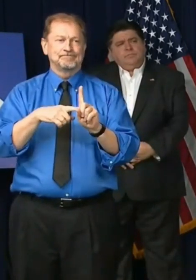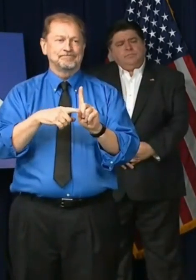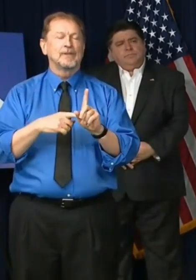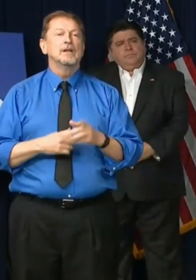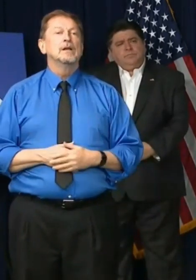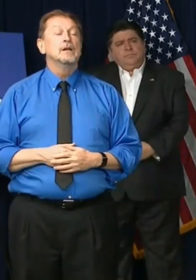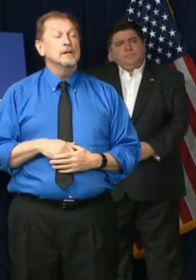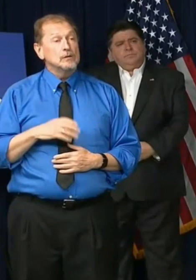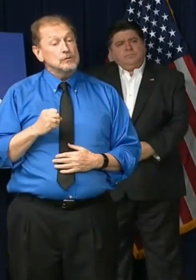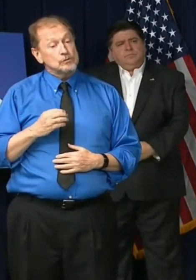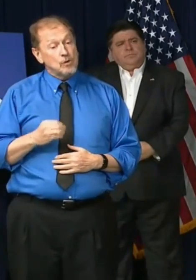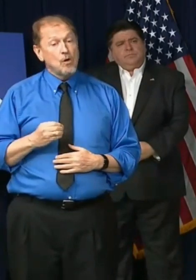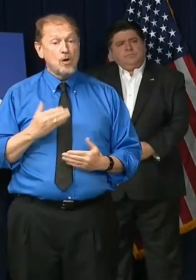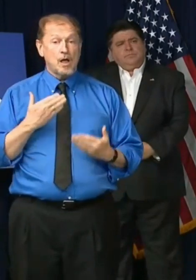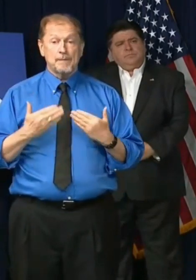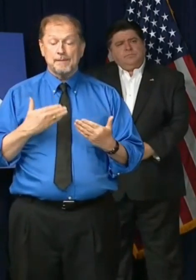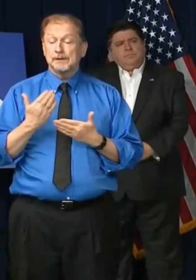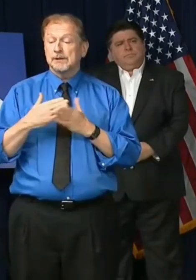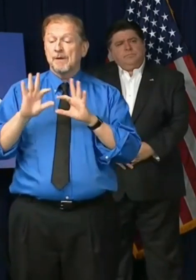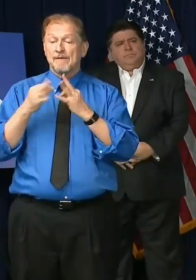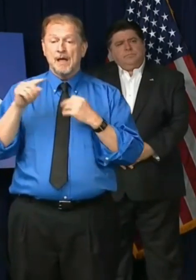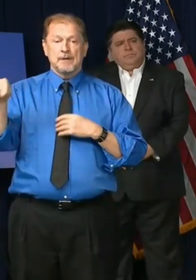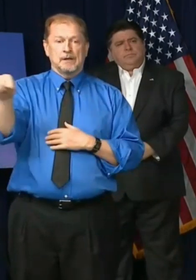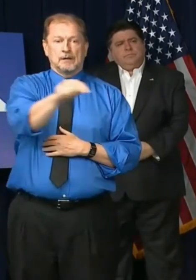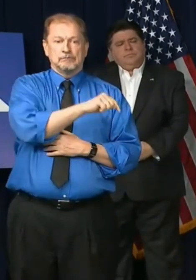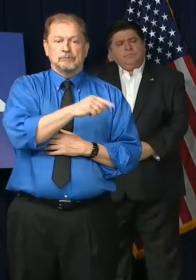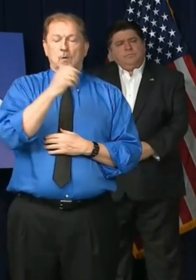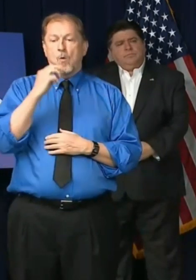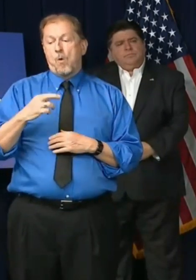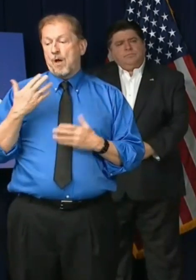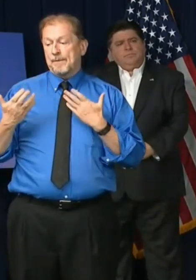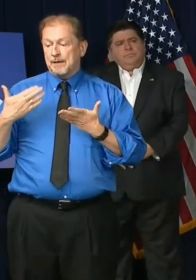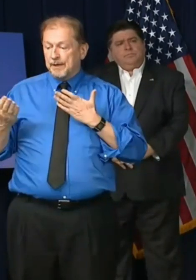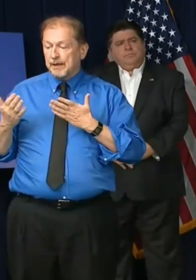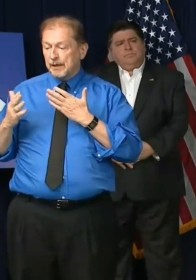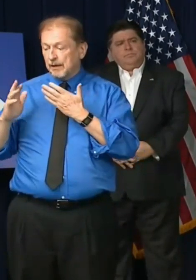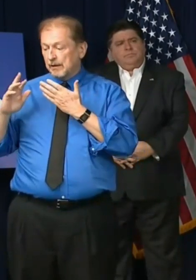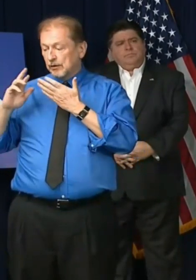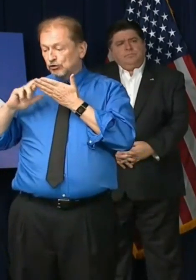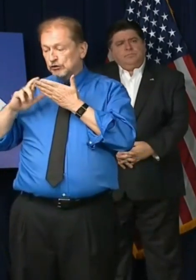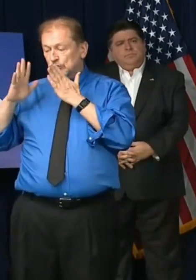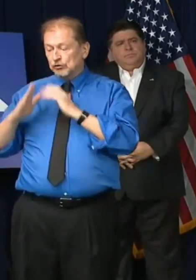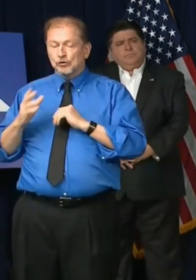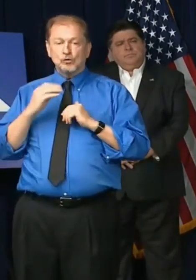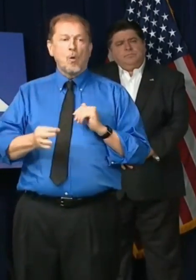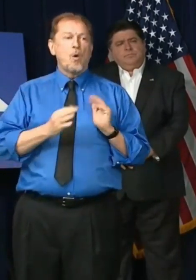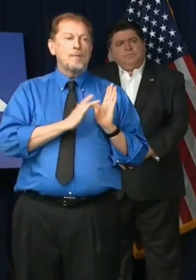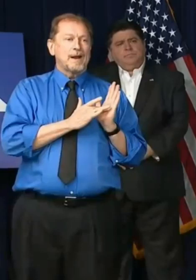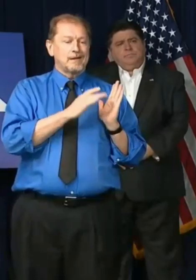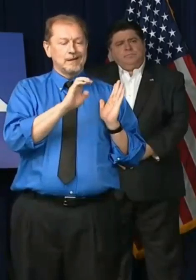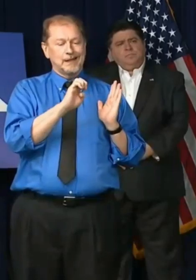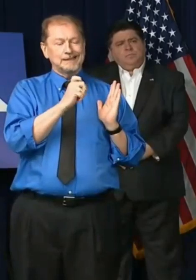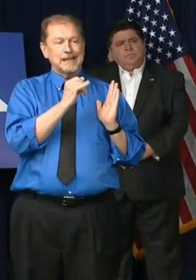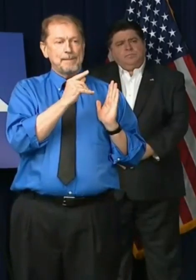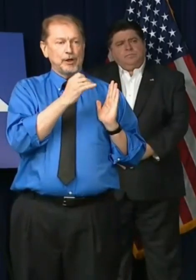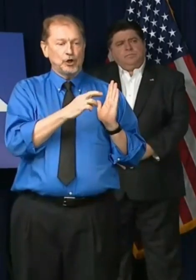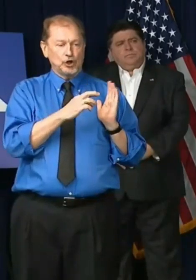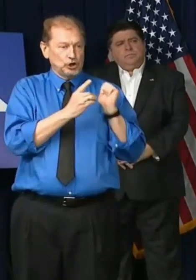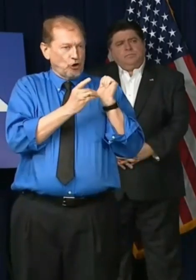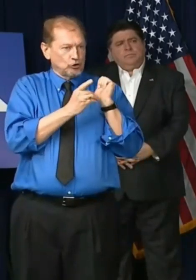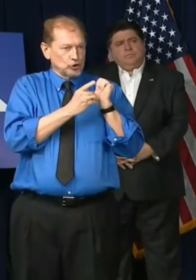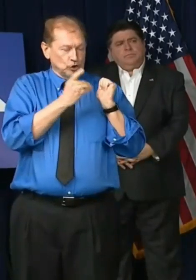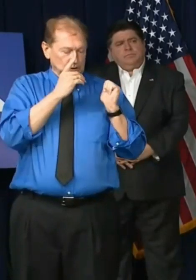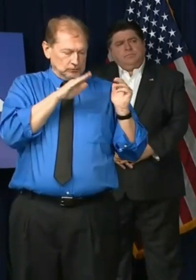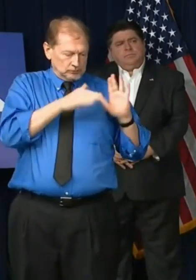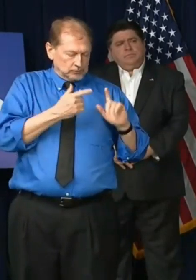that maybe there will be requests by families, maybe medical examiners will be reviewing some of their records. We wouldn't stop any of that. If